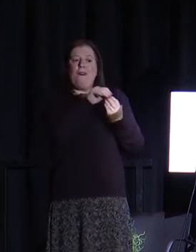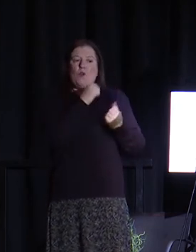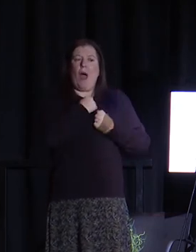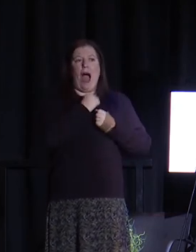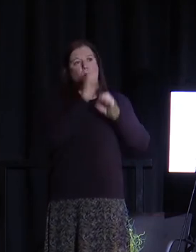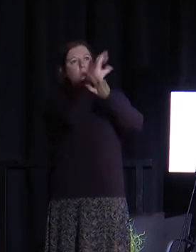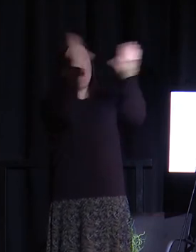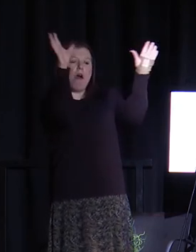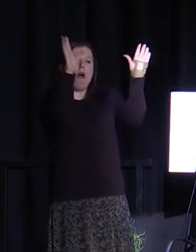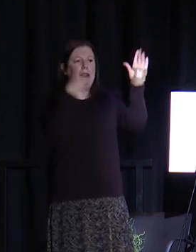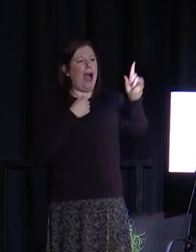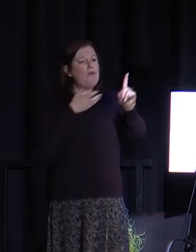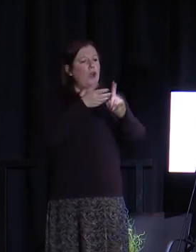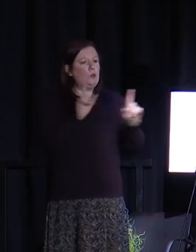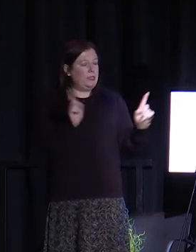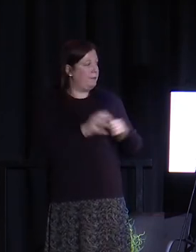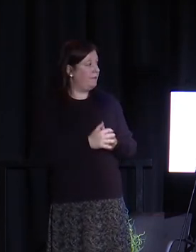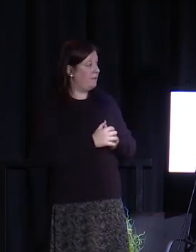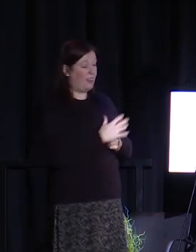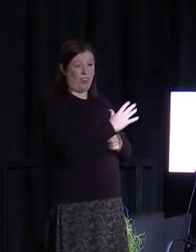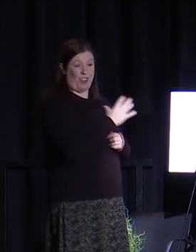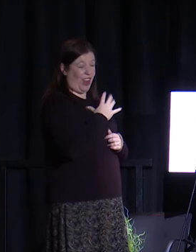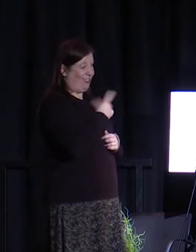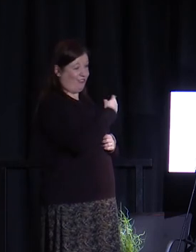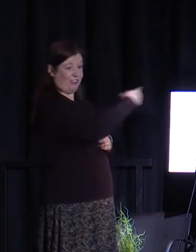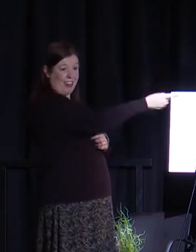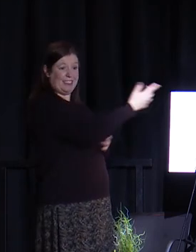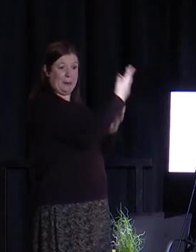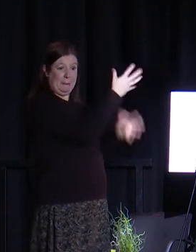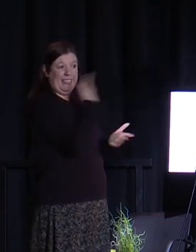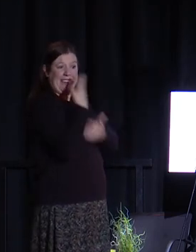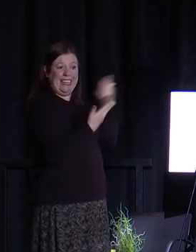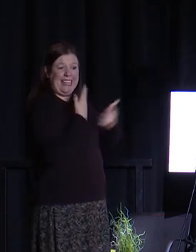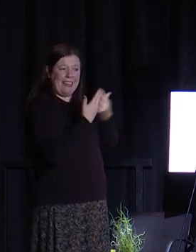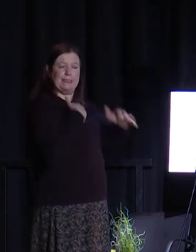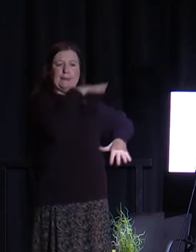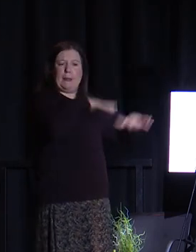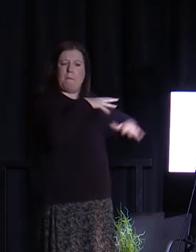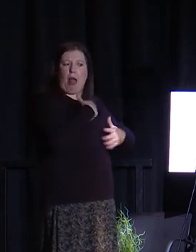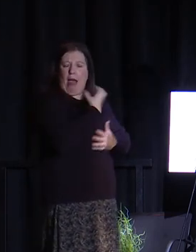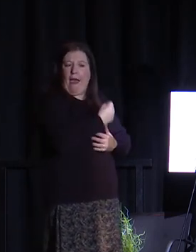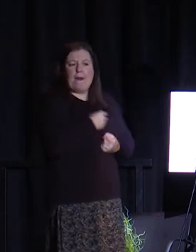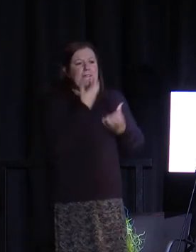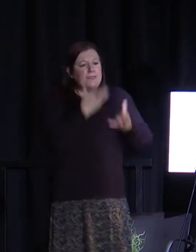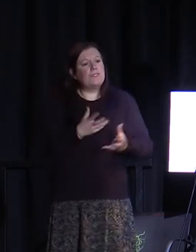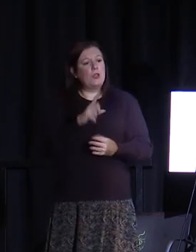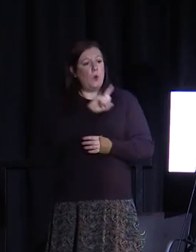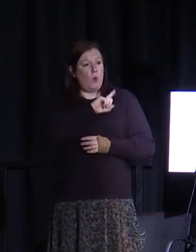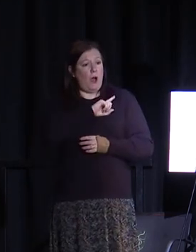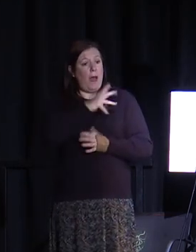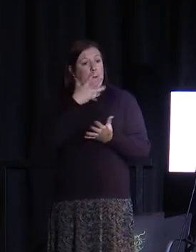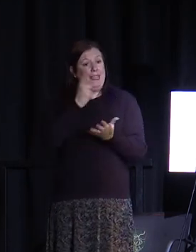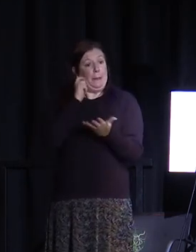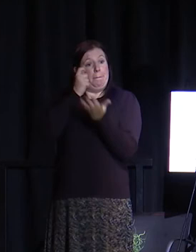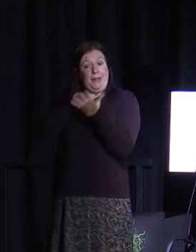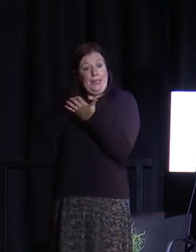our approach. And so much of what our colleagues at Imagineers have talked about kind of really resonates, because the bid that was created,